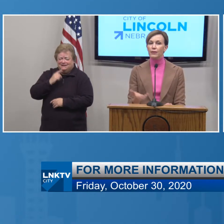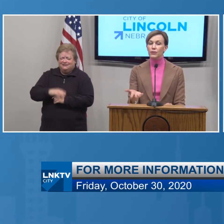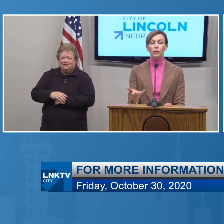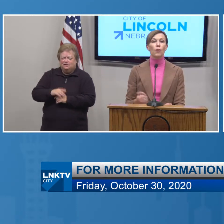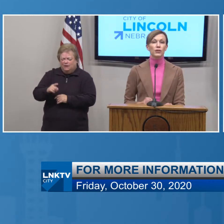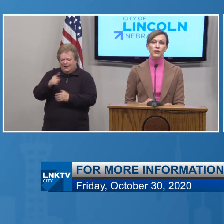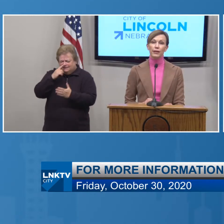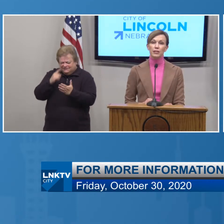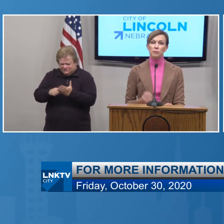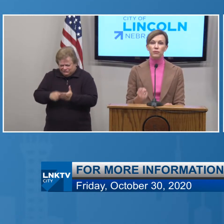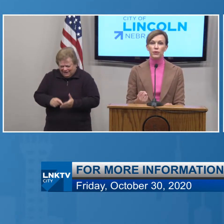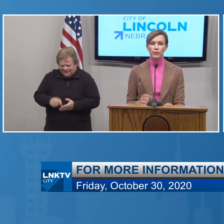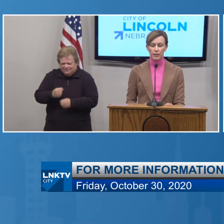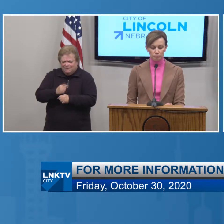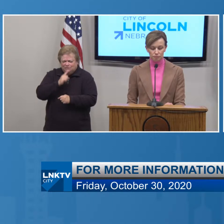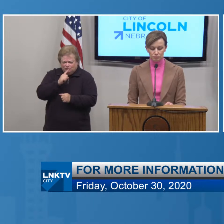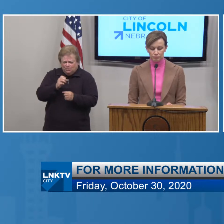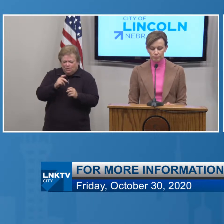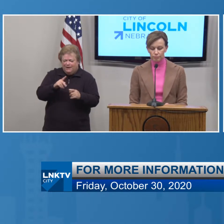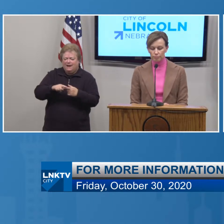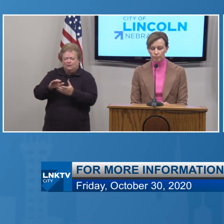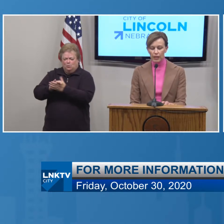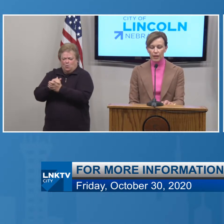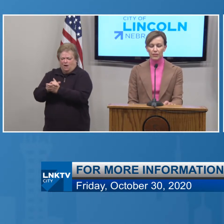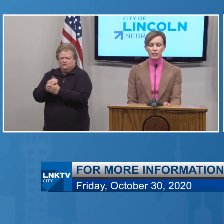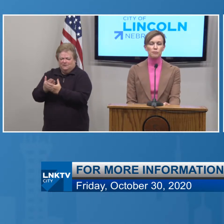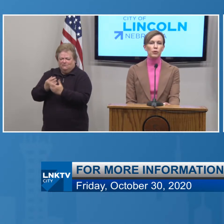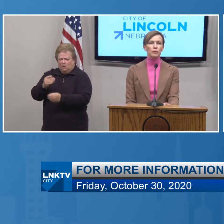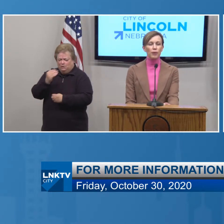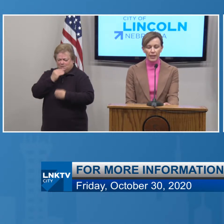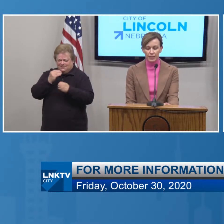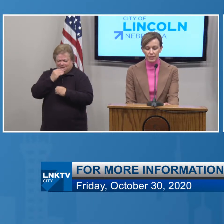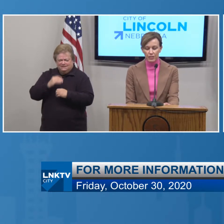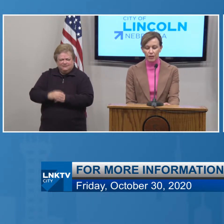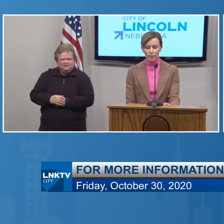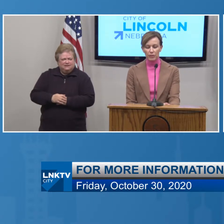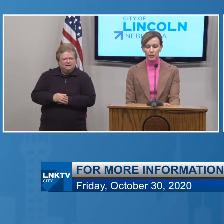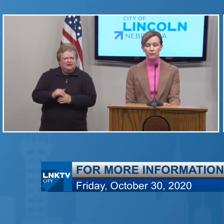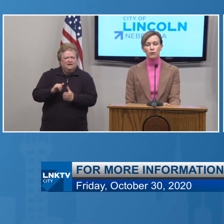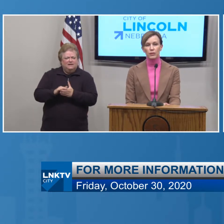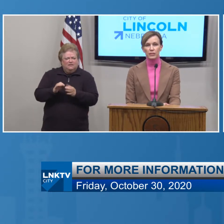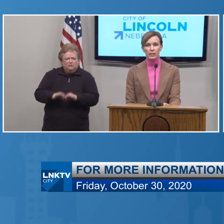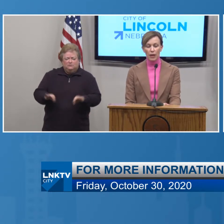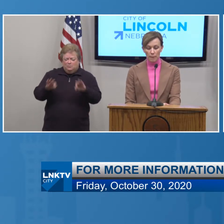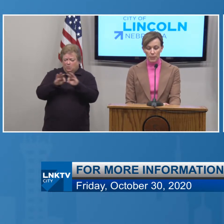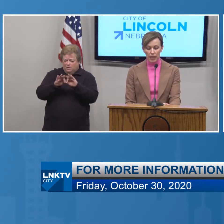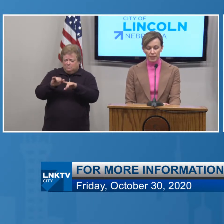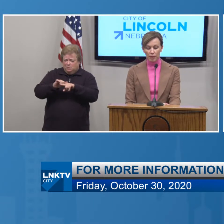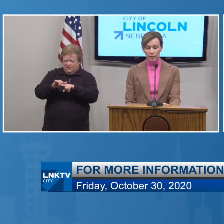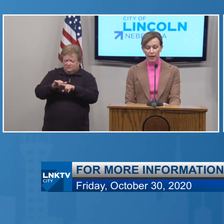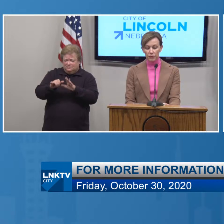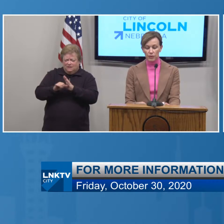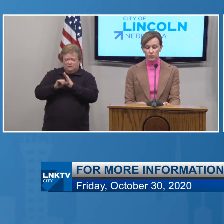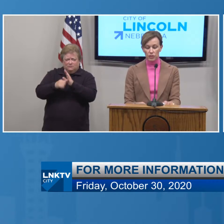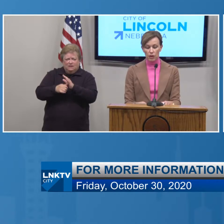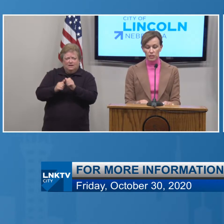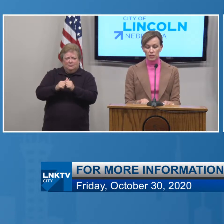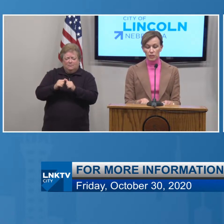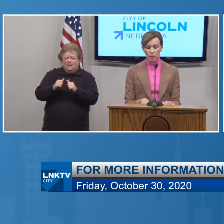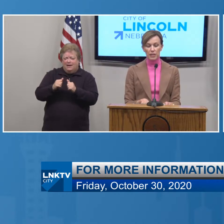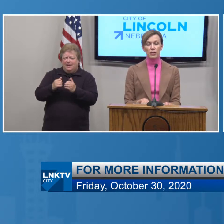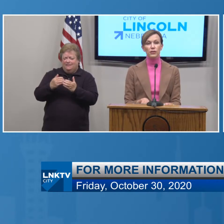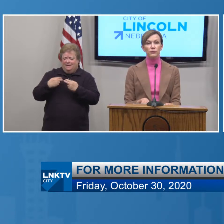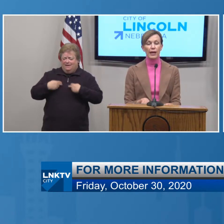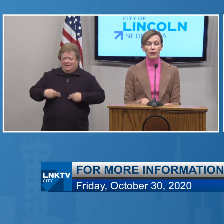it's okay and you can wash your hands before you eat. These important practices are being reinforced by public health directors